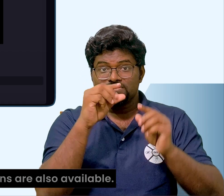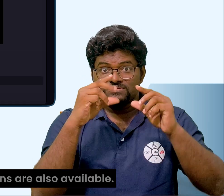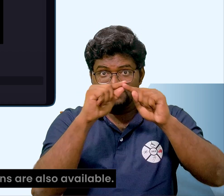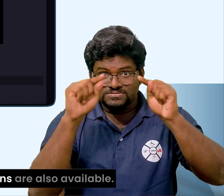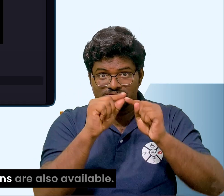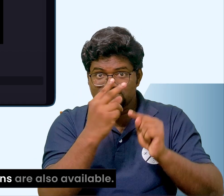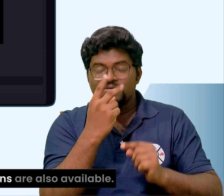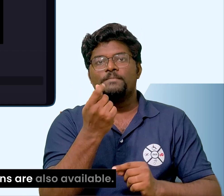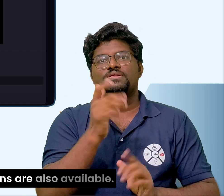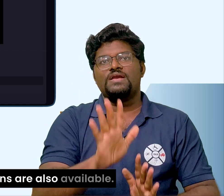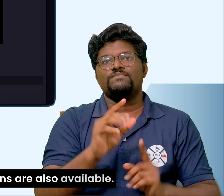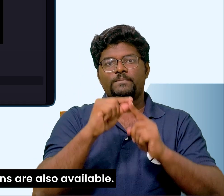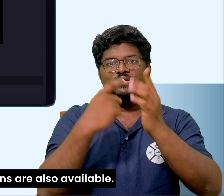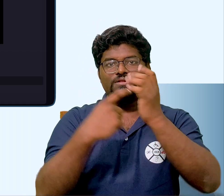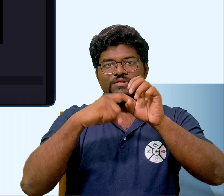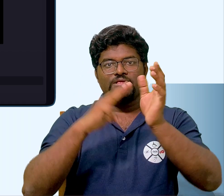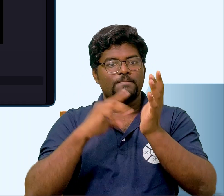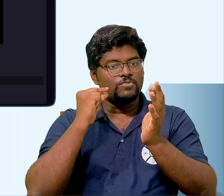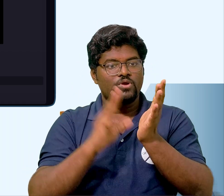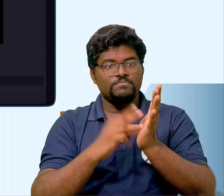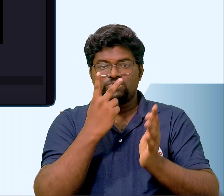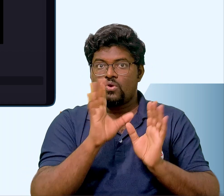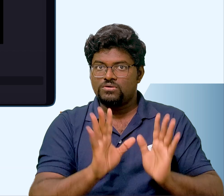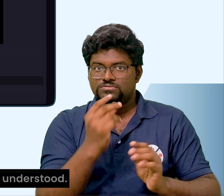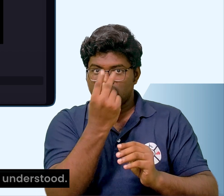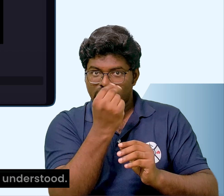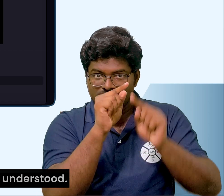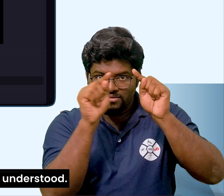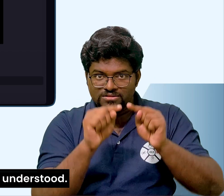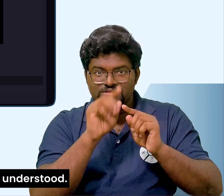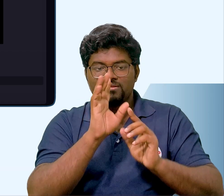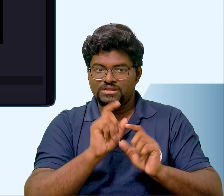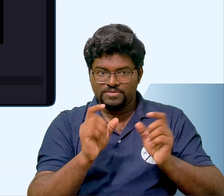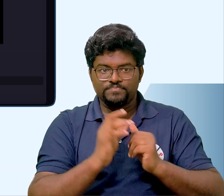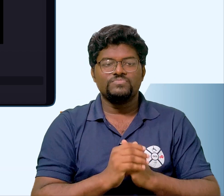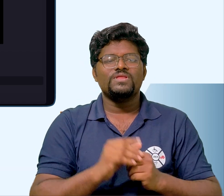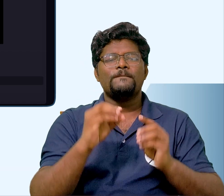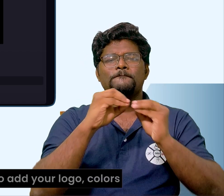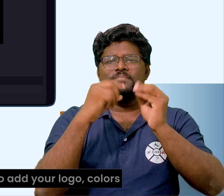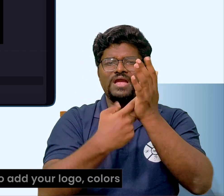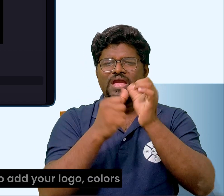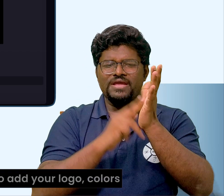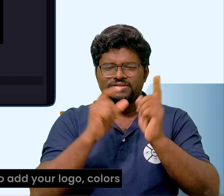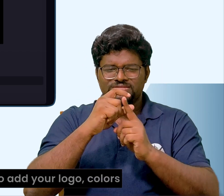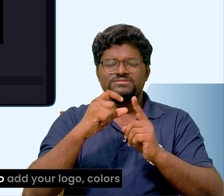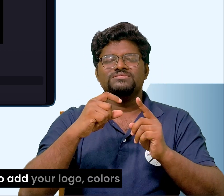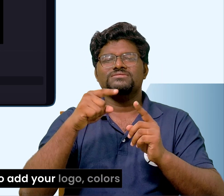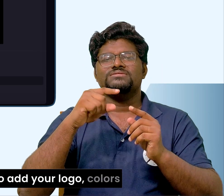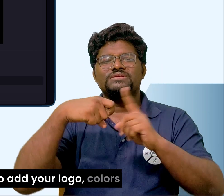Premium transitions are also available. Hope you understood. Click on Brand Kit to add your logo,